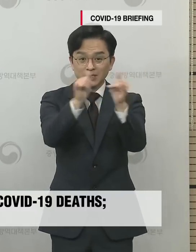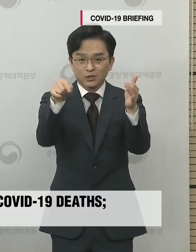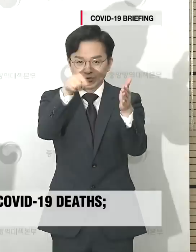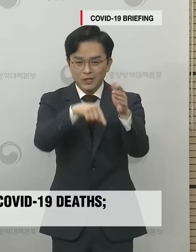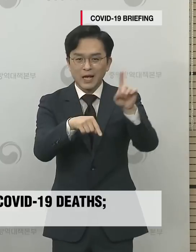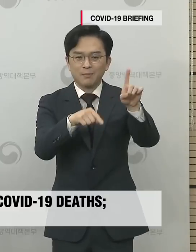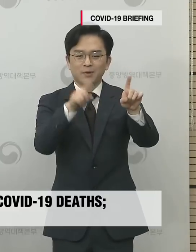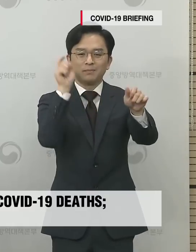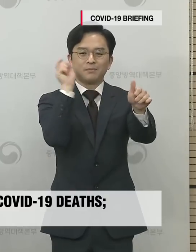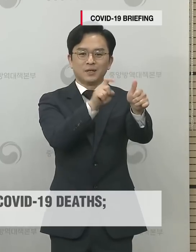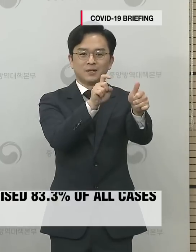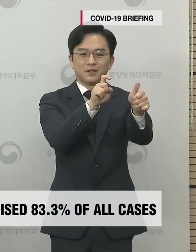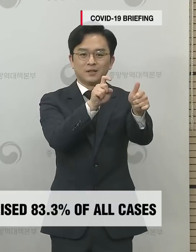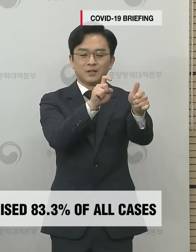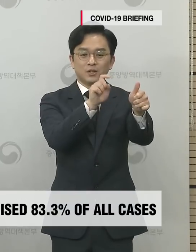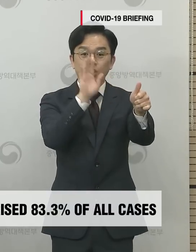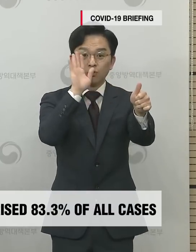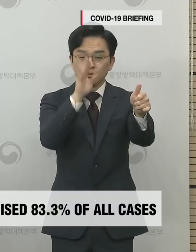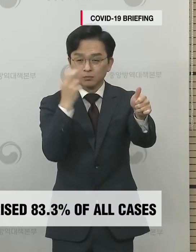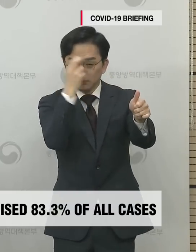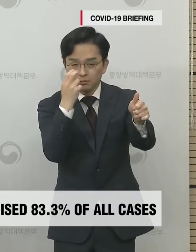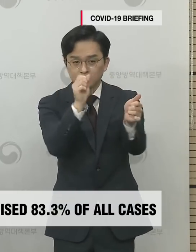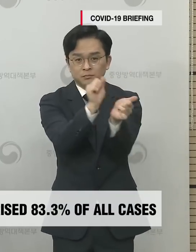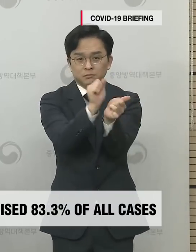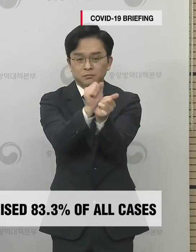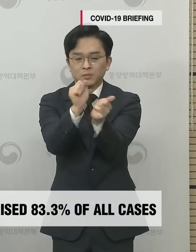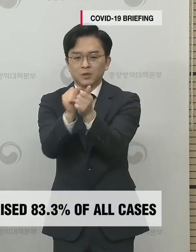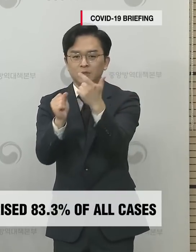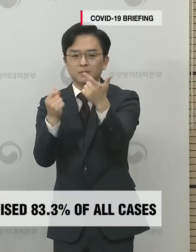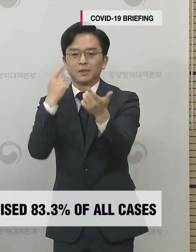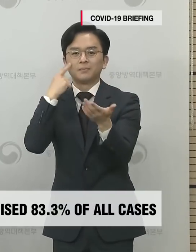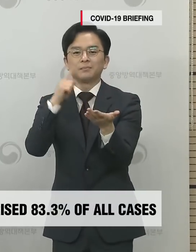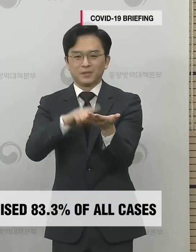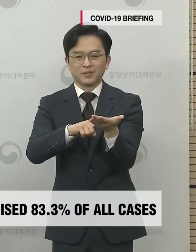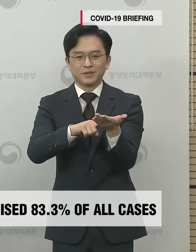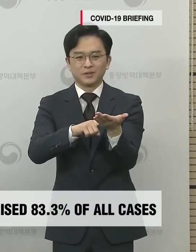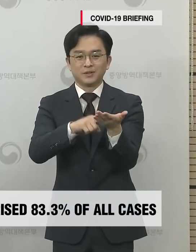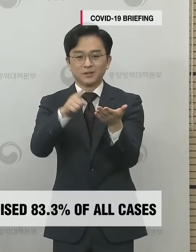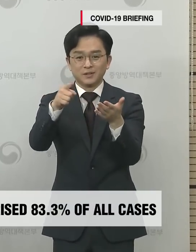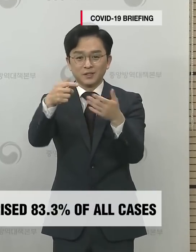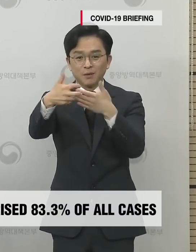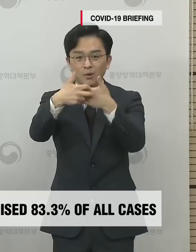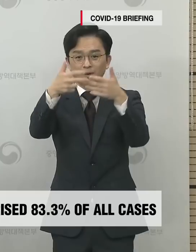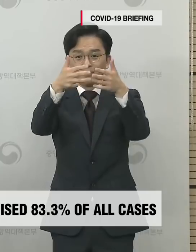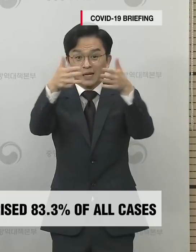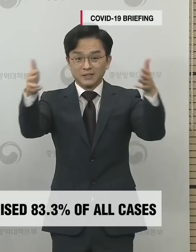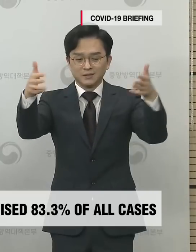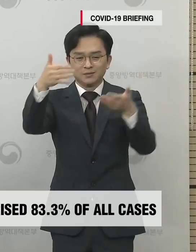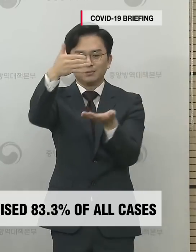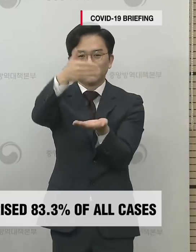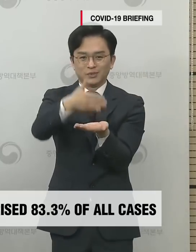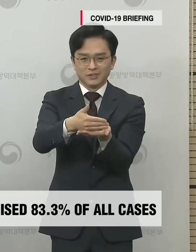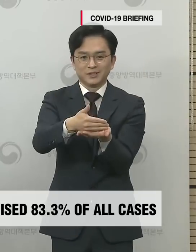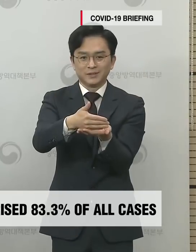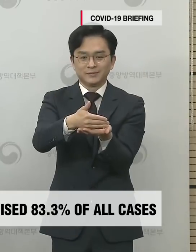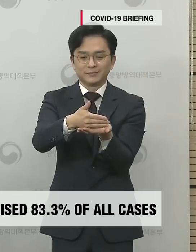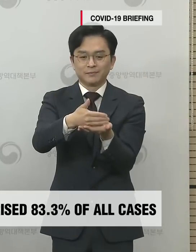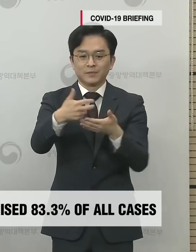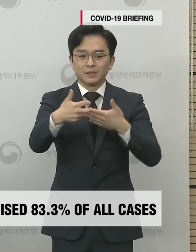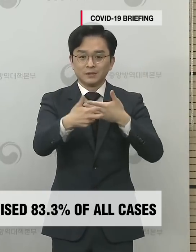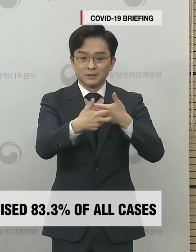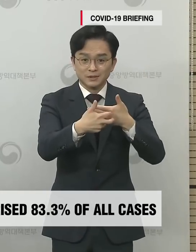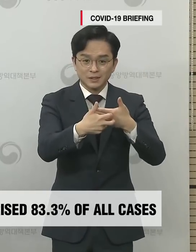we saw one confirmed case who was inpatient, and additionally, this spread to six more patients, and